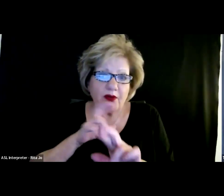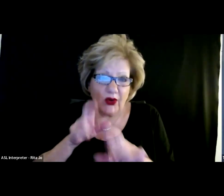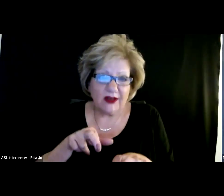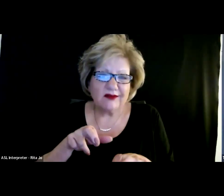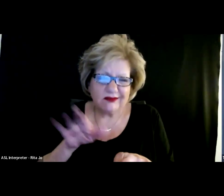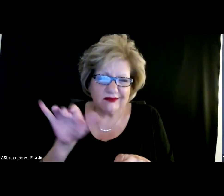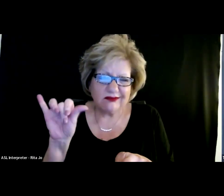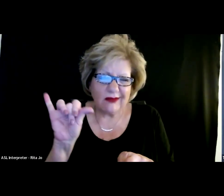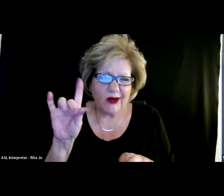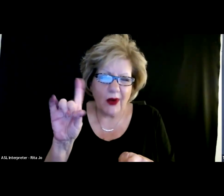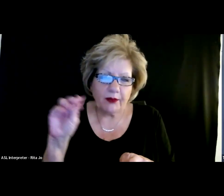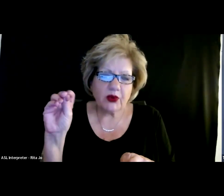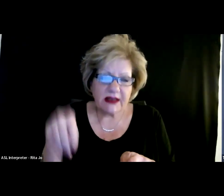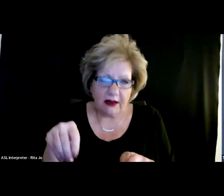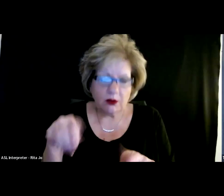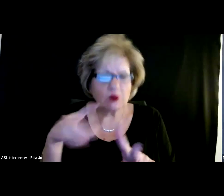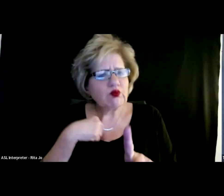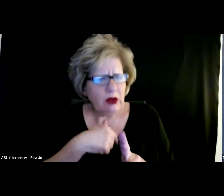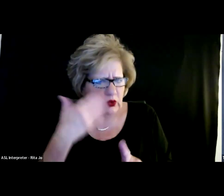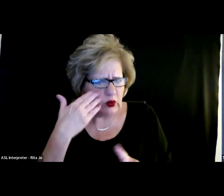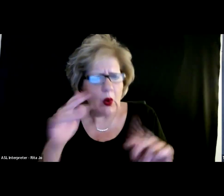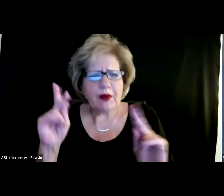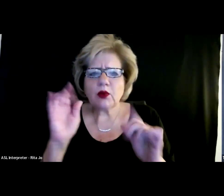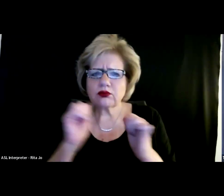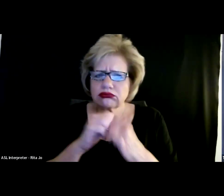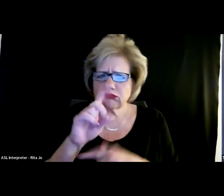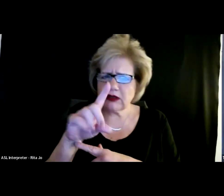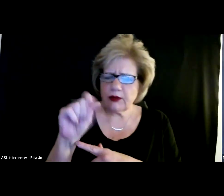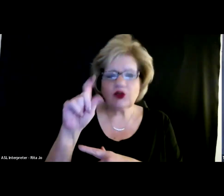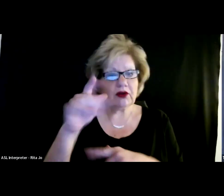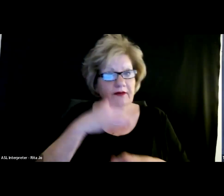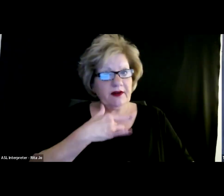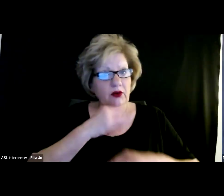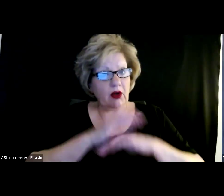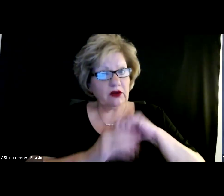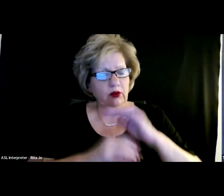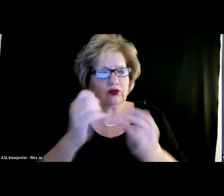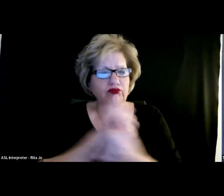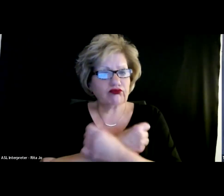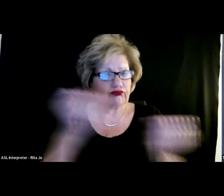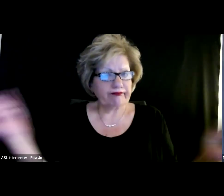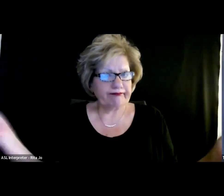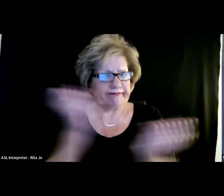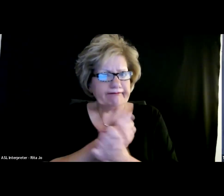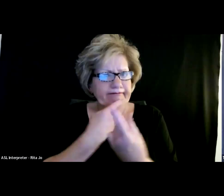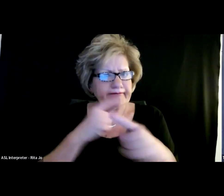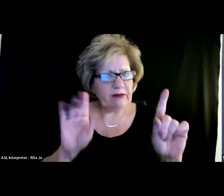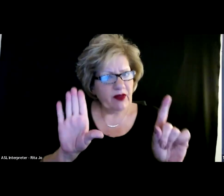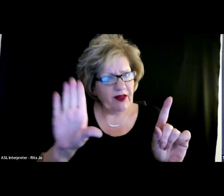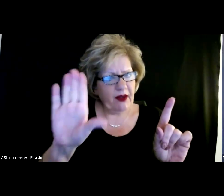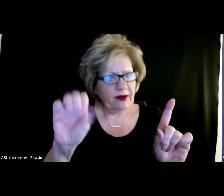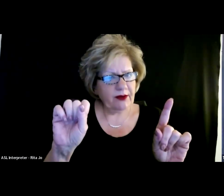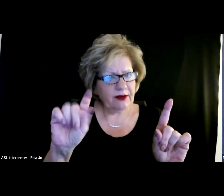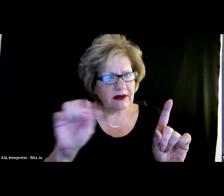1%. We know that people with disabilities should feel comfortable disclosing their status without fear of